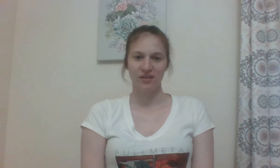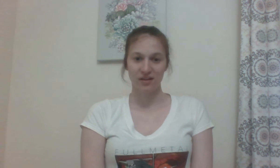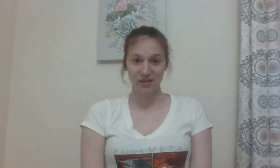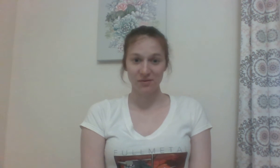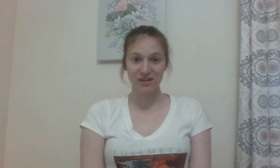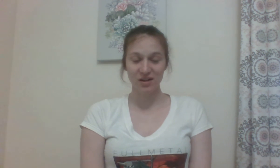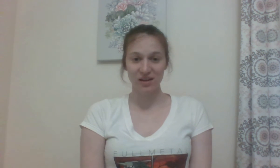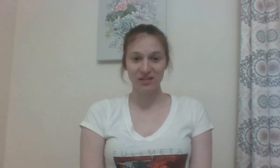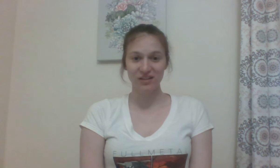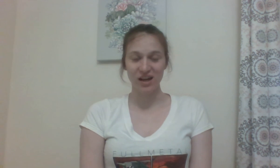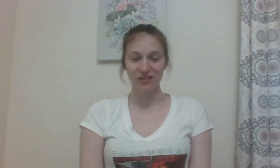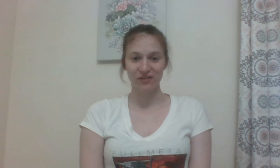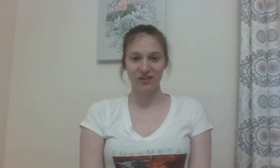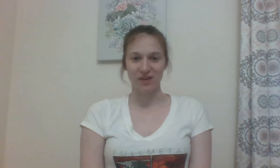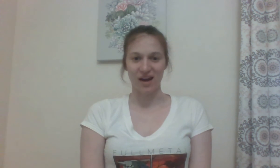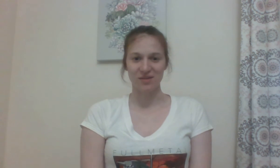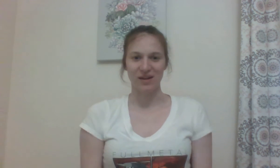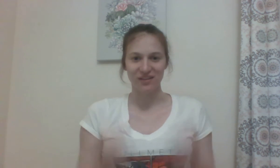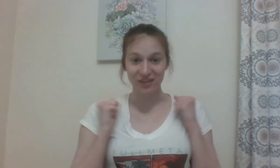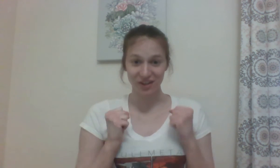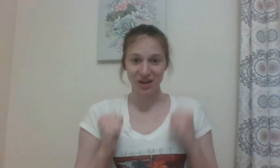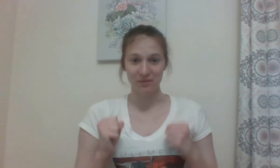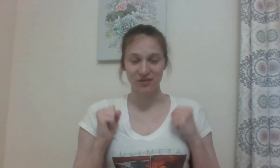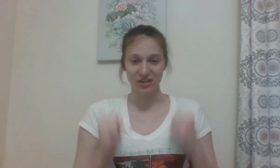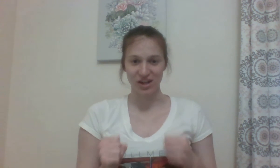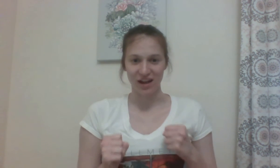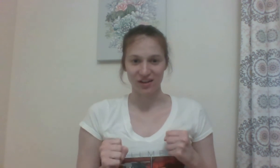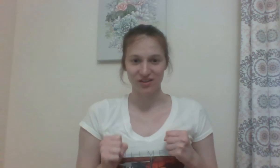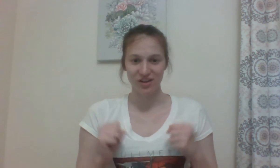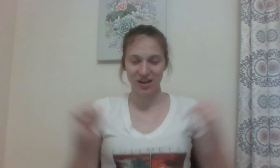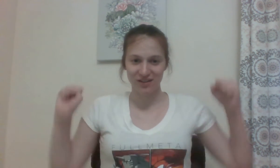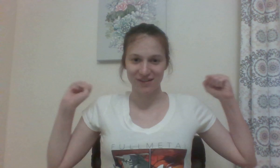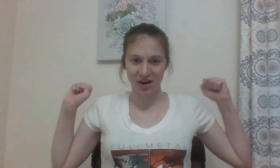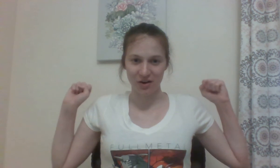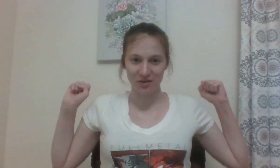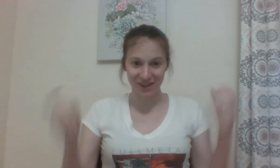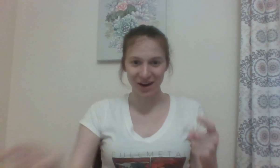This one's going to be a little tougher for you guys, but I think you're up for the challenge. So, go!